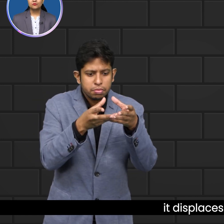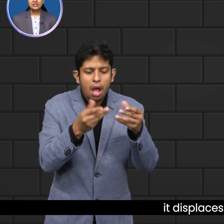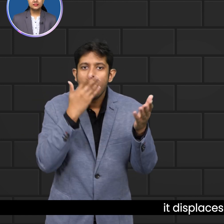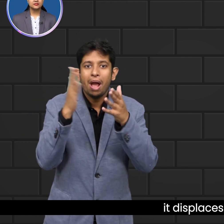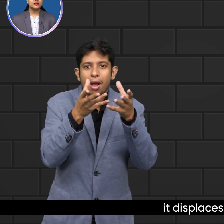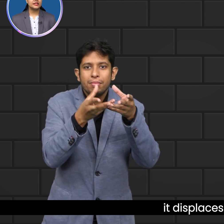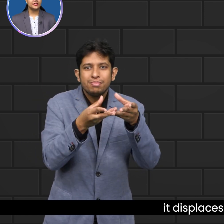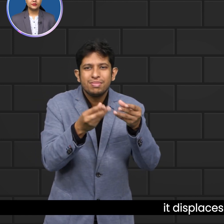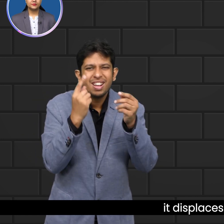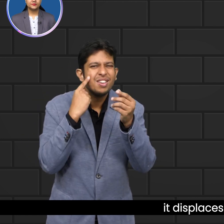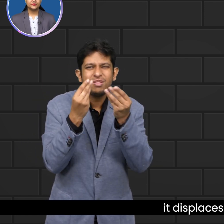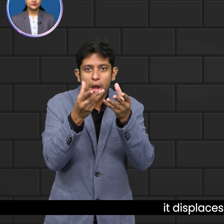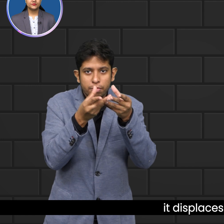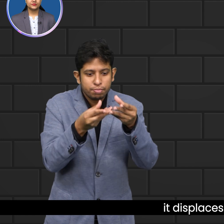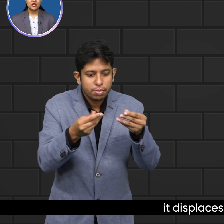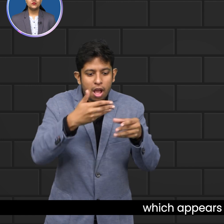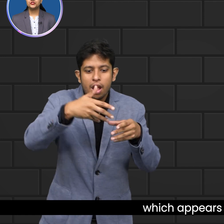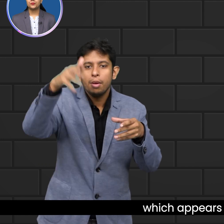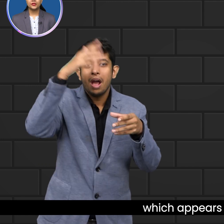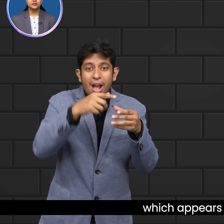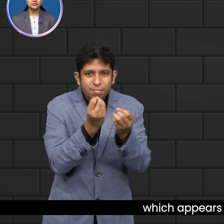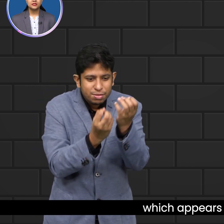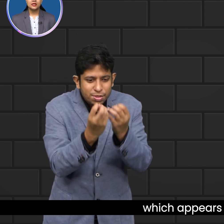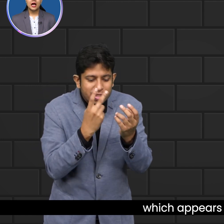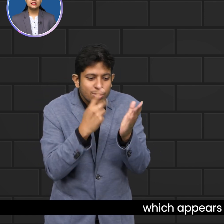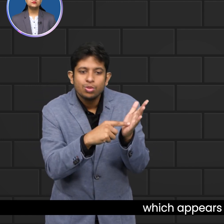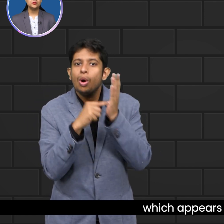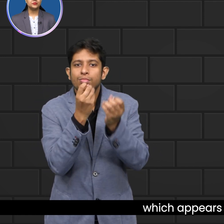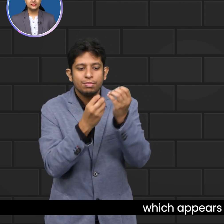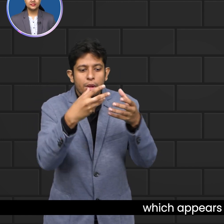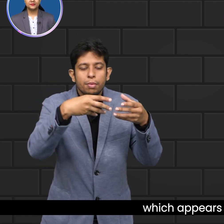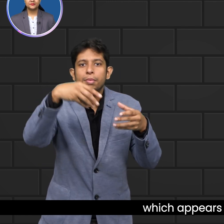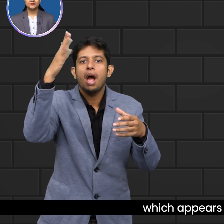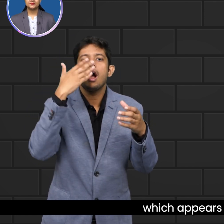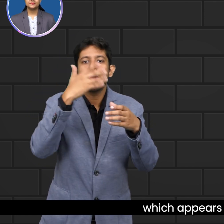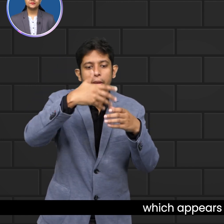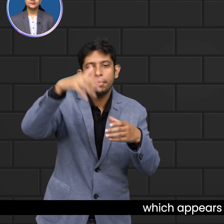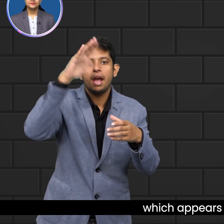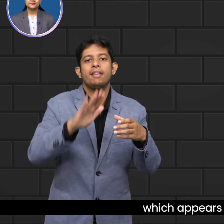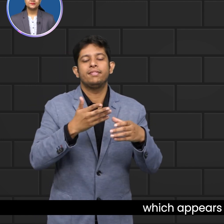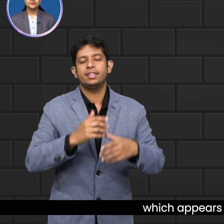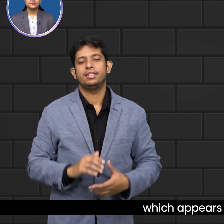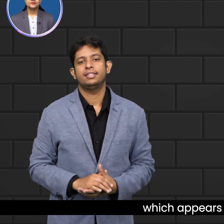it displaces the air, which appears as bubbles.